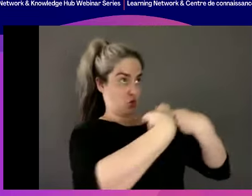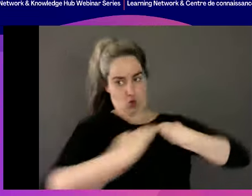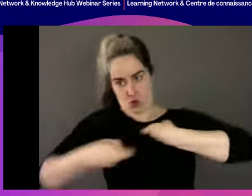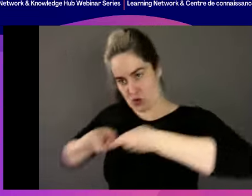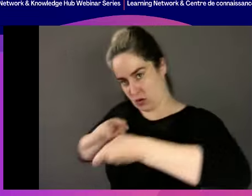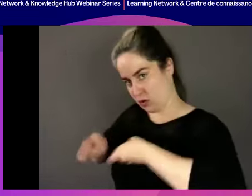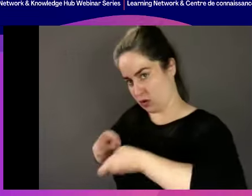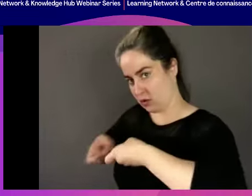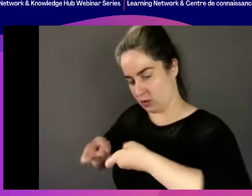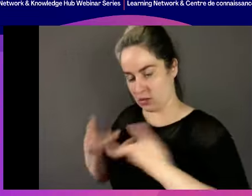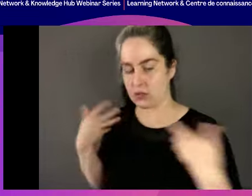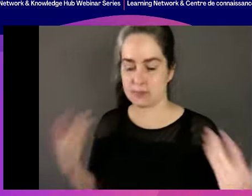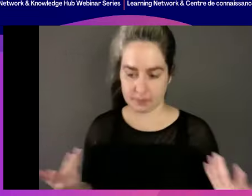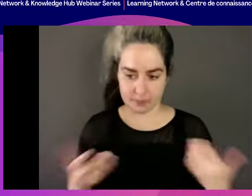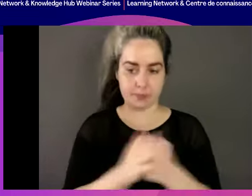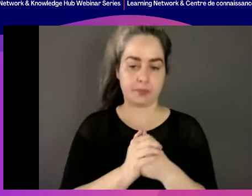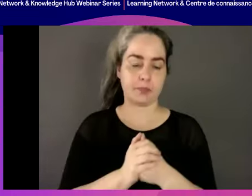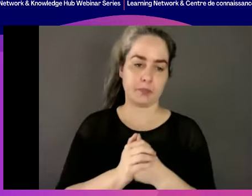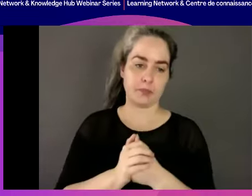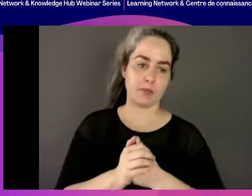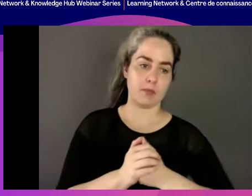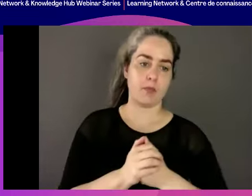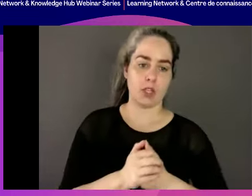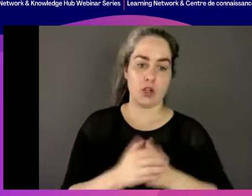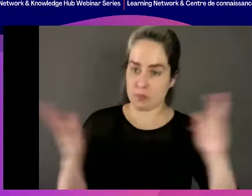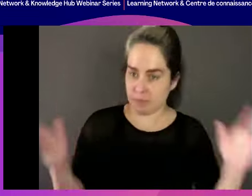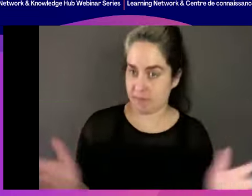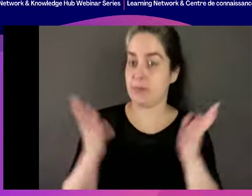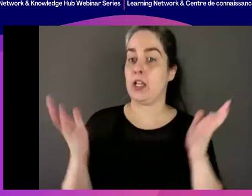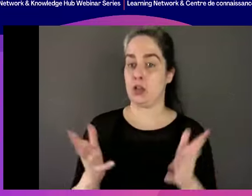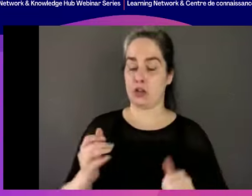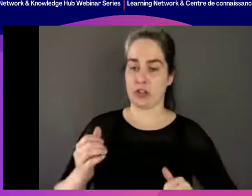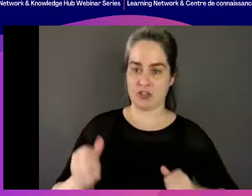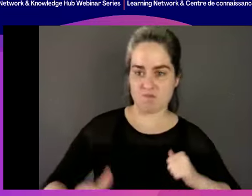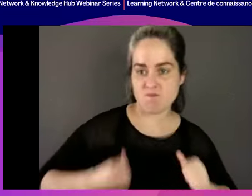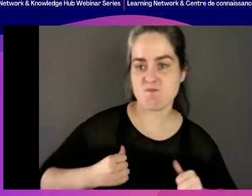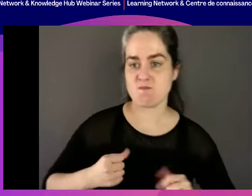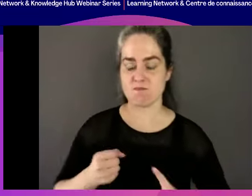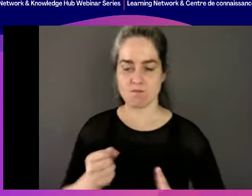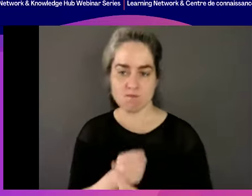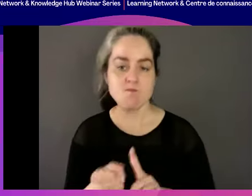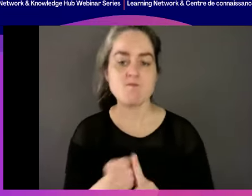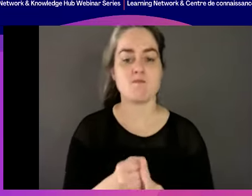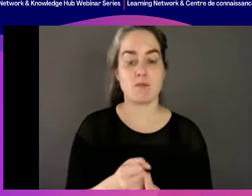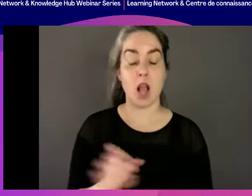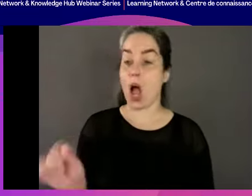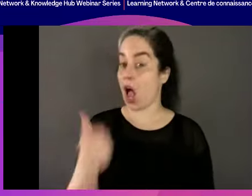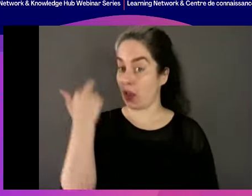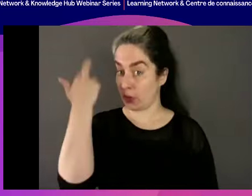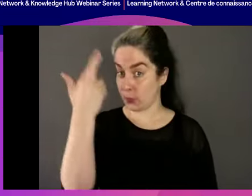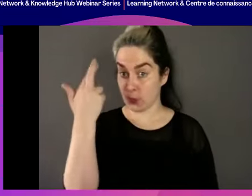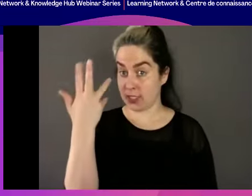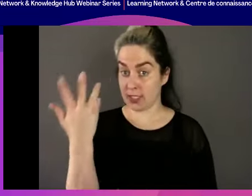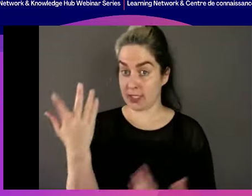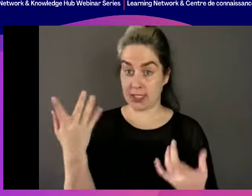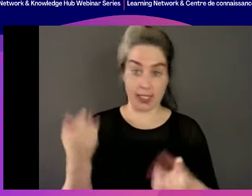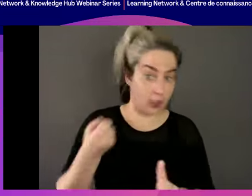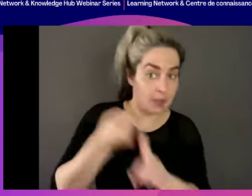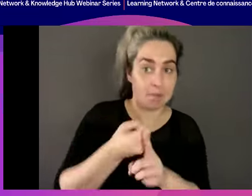In terms of fostering aggression and abuse, another factor that was contributed to this was, as